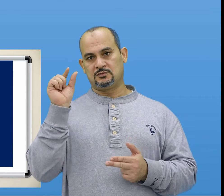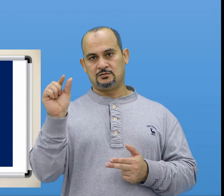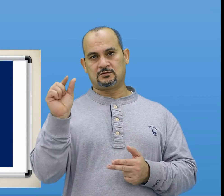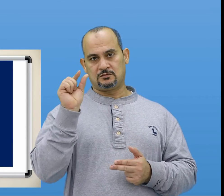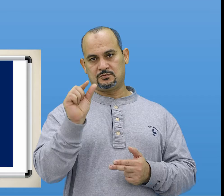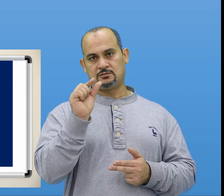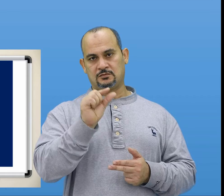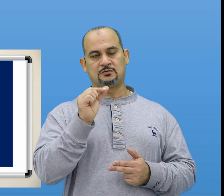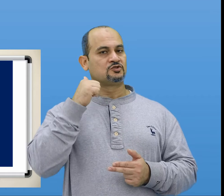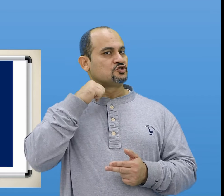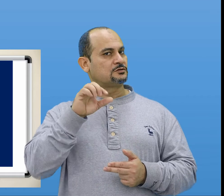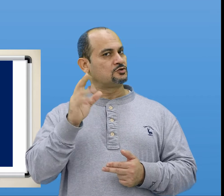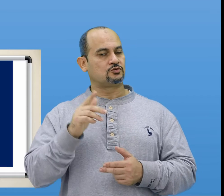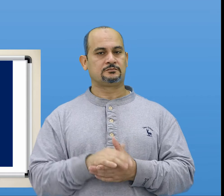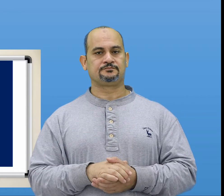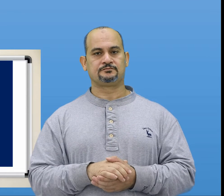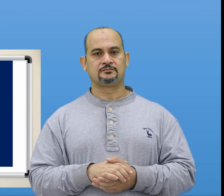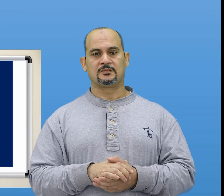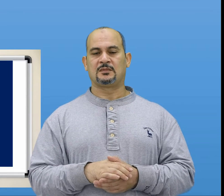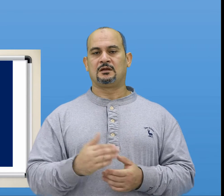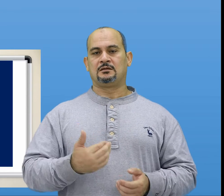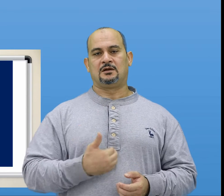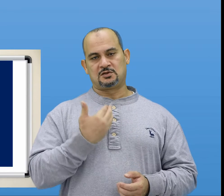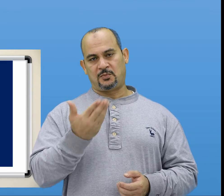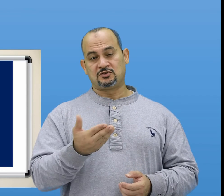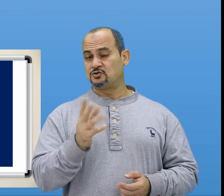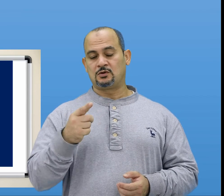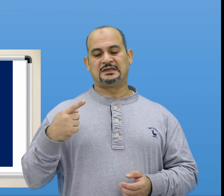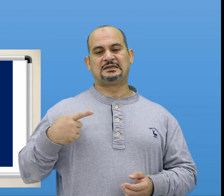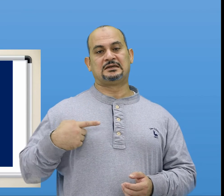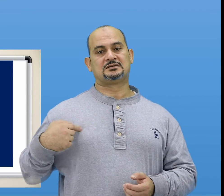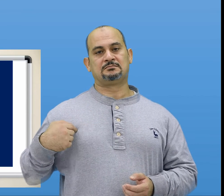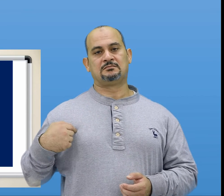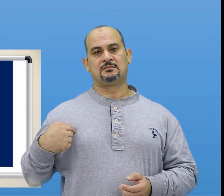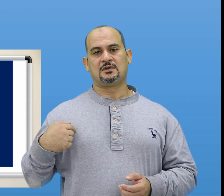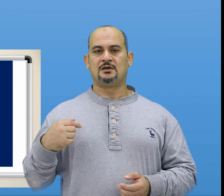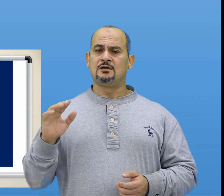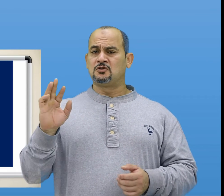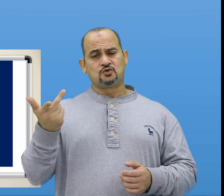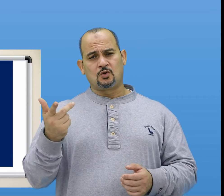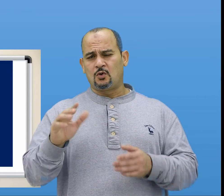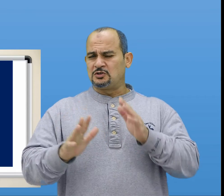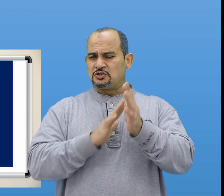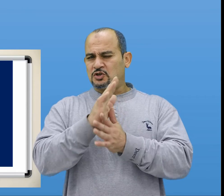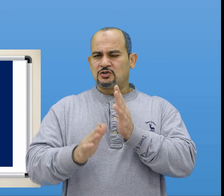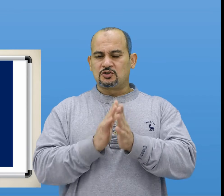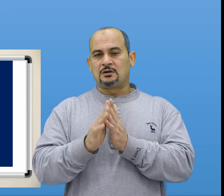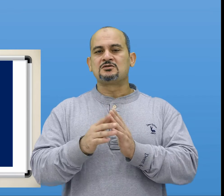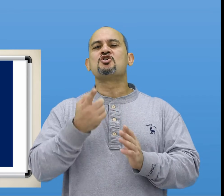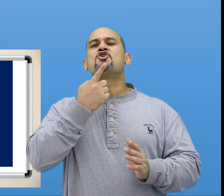space. Of course, I need to relax. I've been working all day long, so that's the correct answer. I can hear you. That's correct. It's a breathing